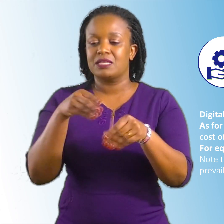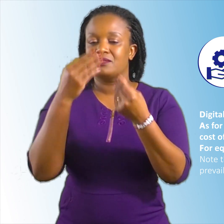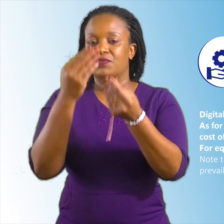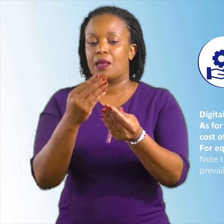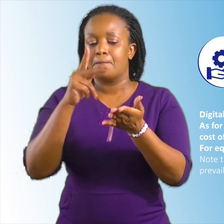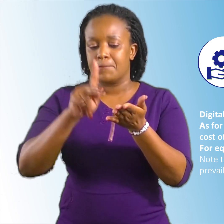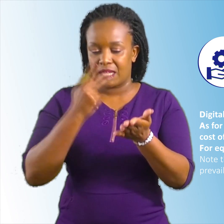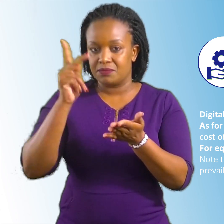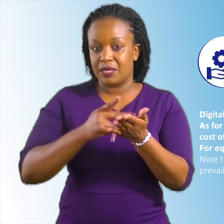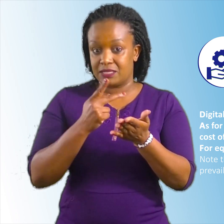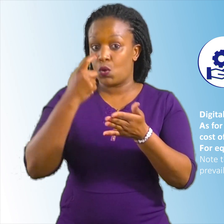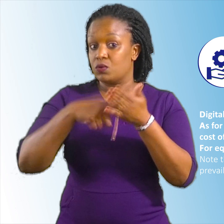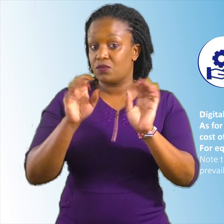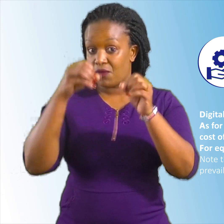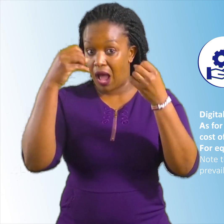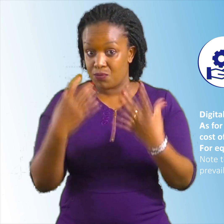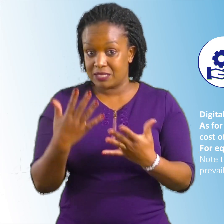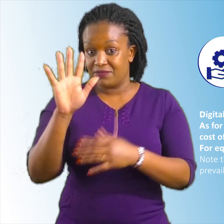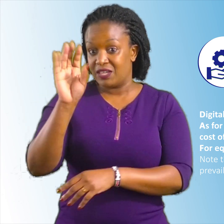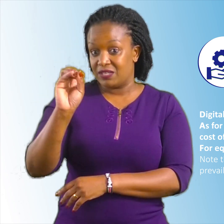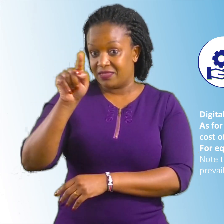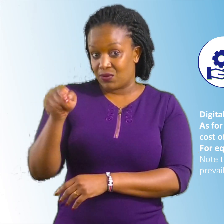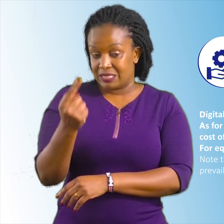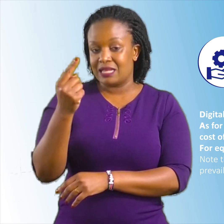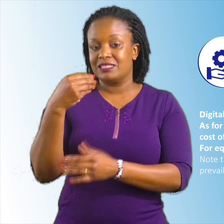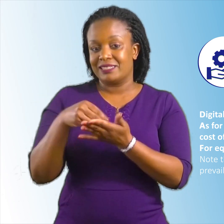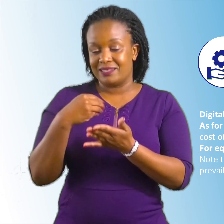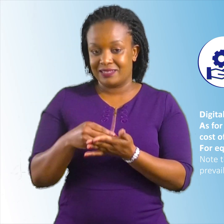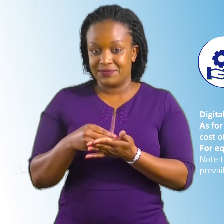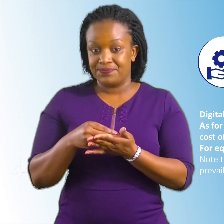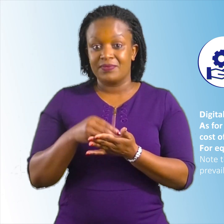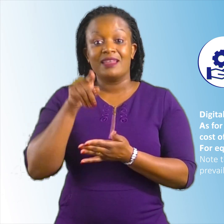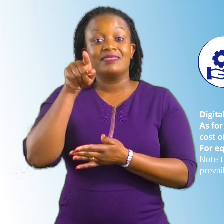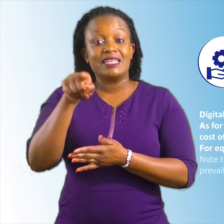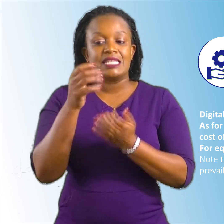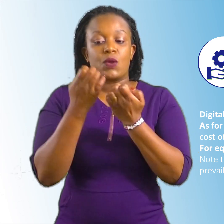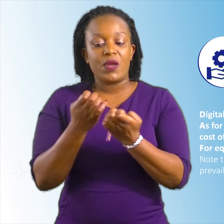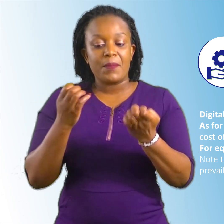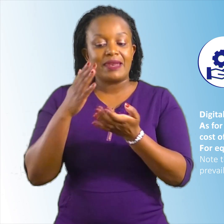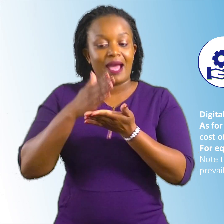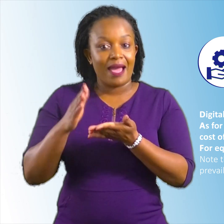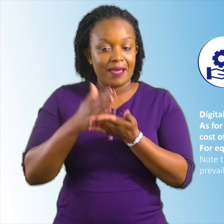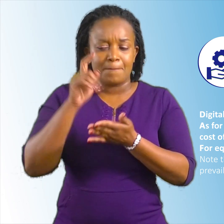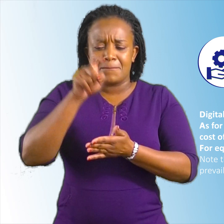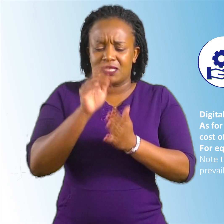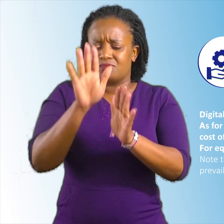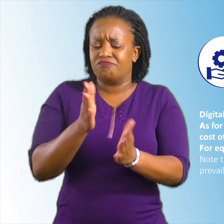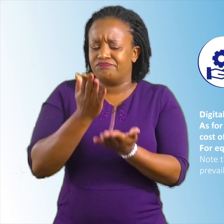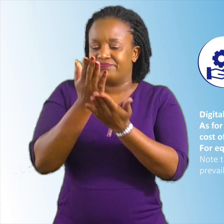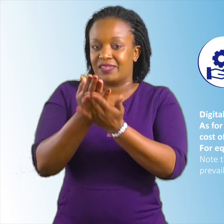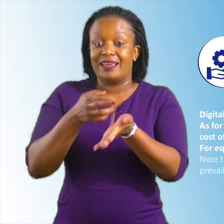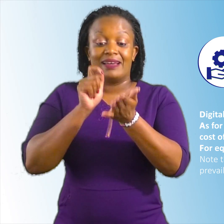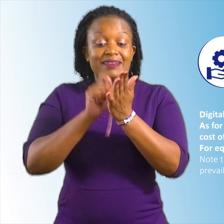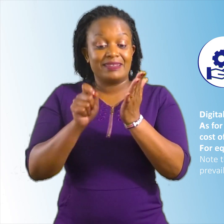page at a cost of 50 Kenya shillings. For equipment hire, submit a written